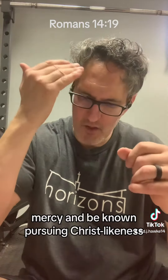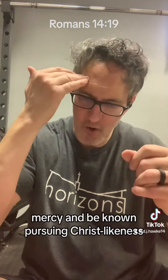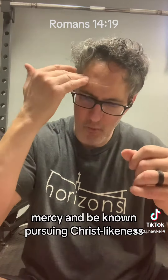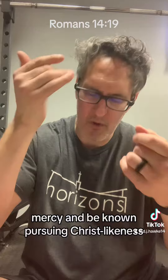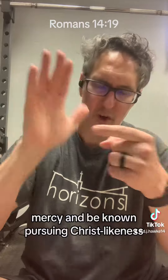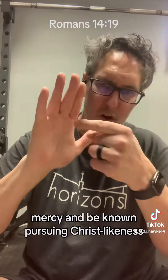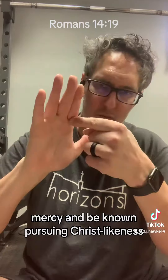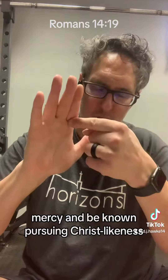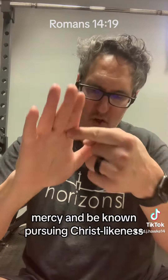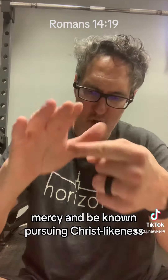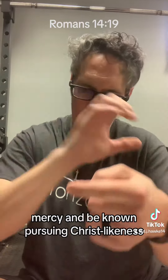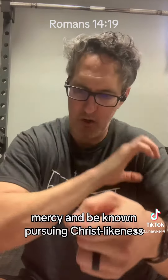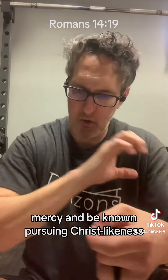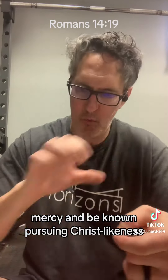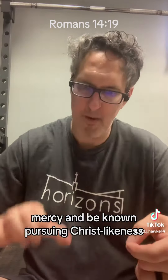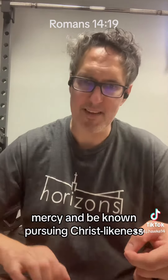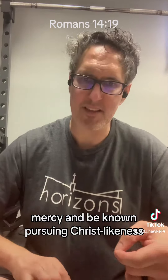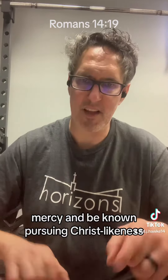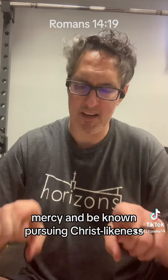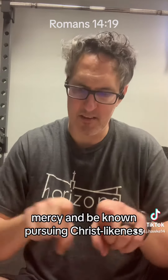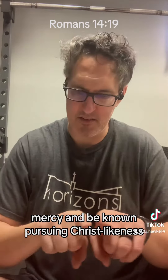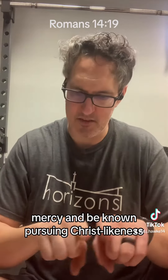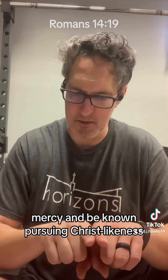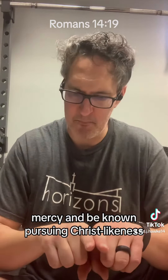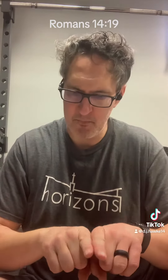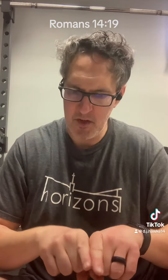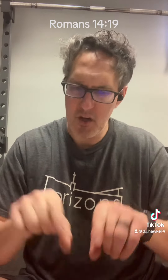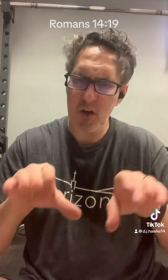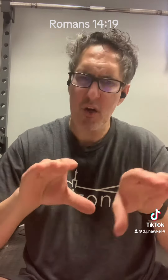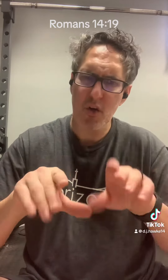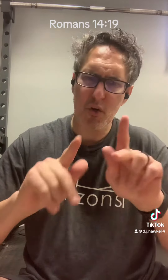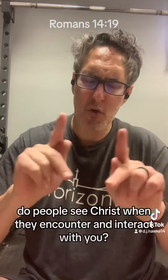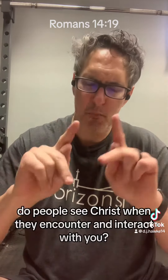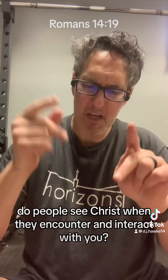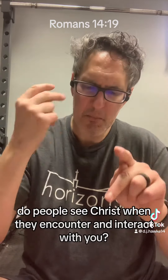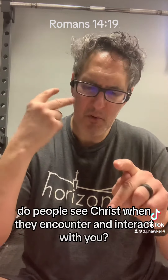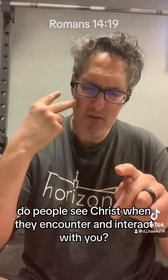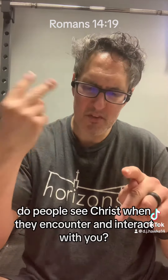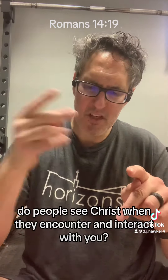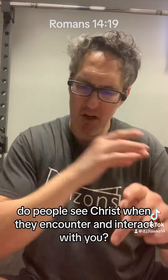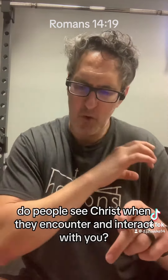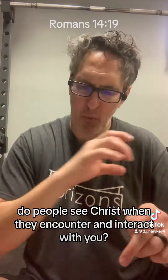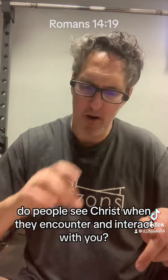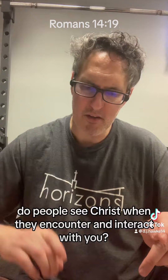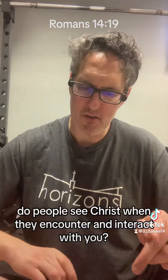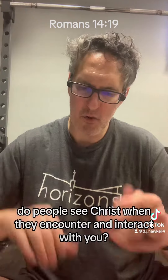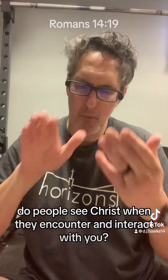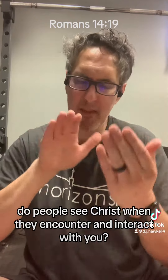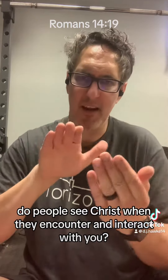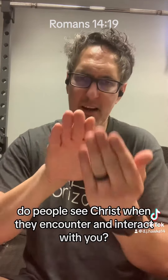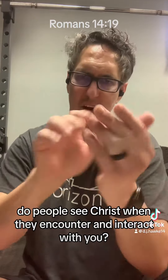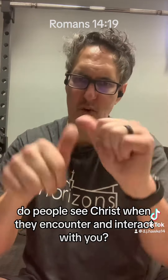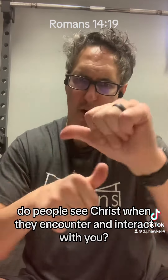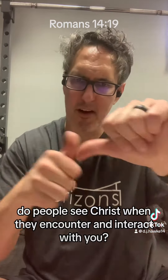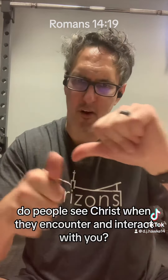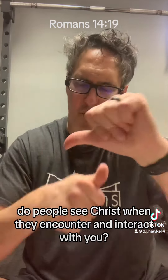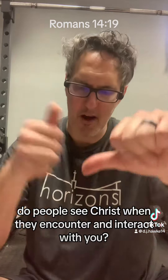known for showing Christ-likeness. Do people see Christ when they encounter and interact with